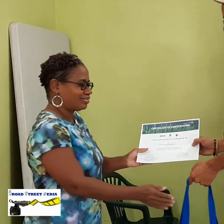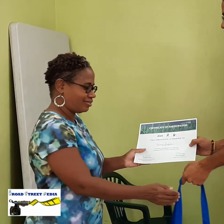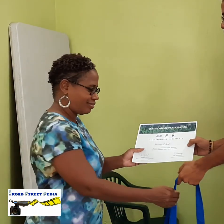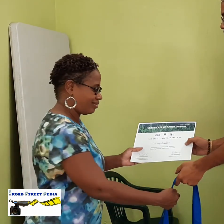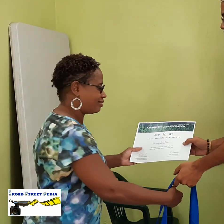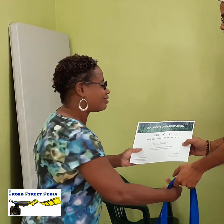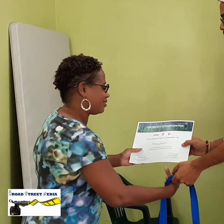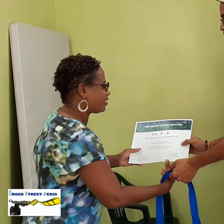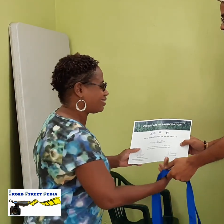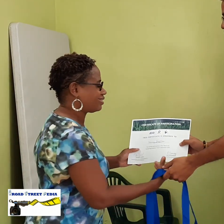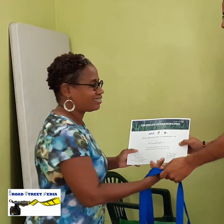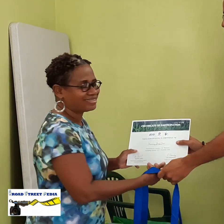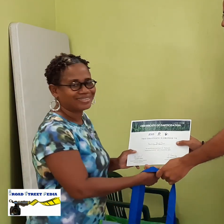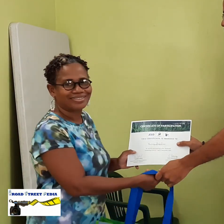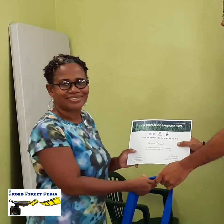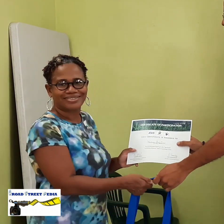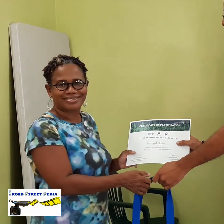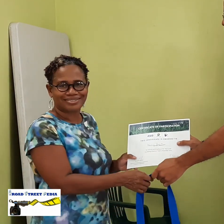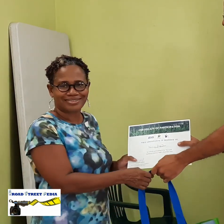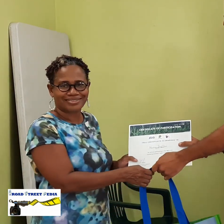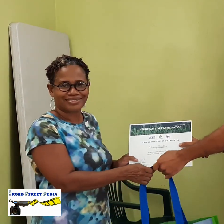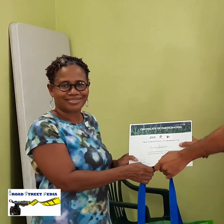Say thank you.